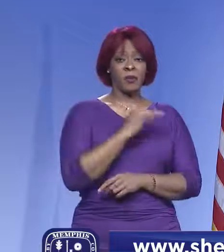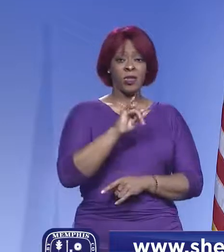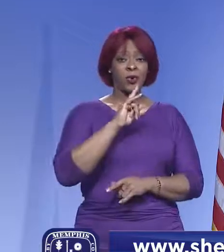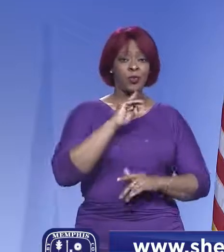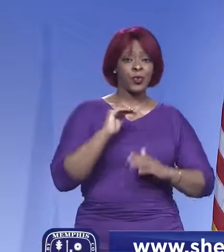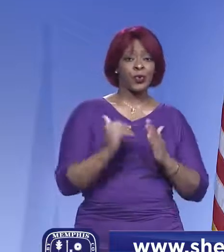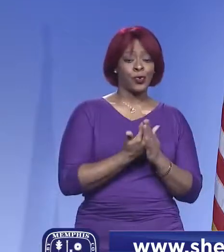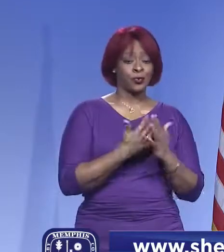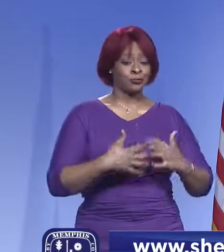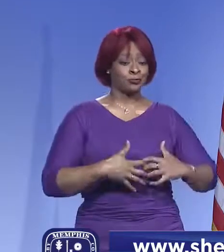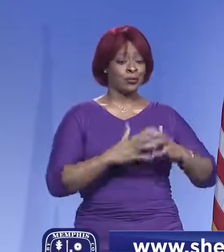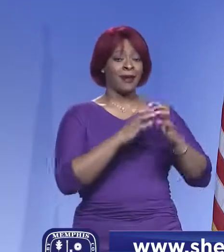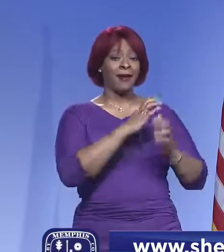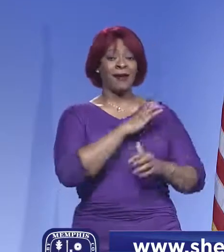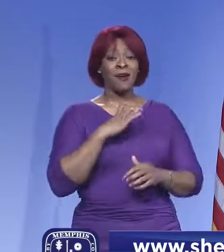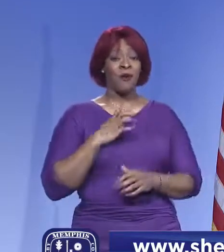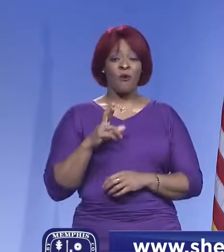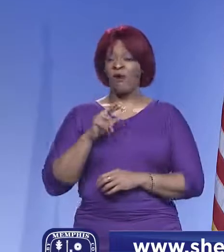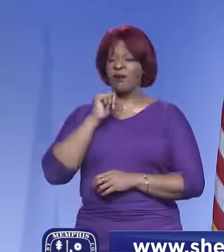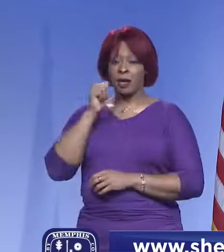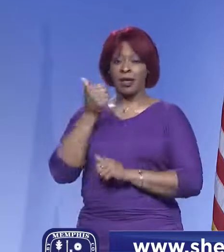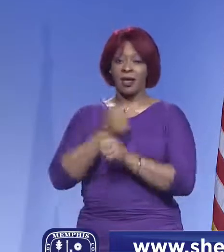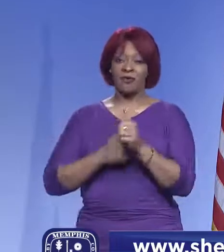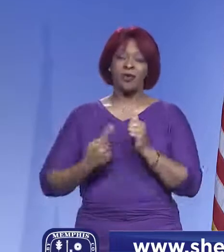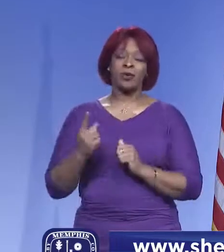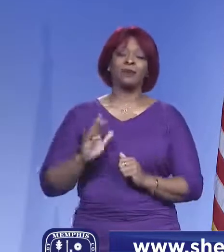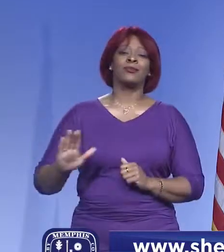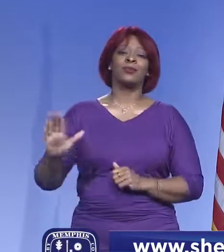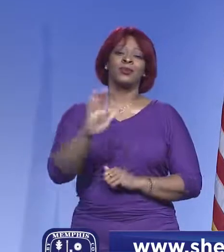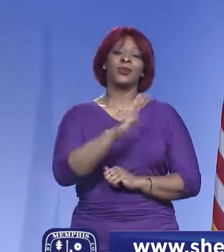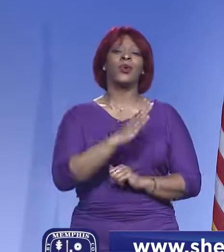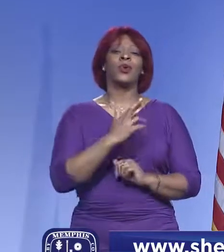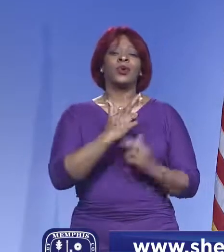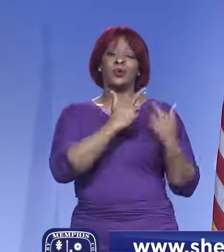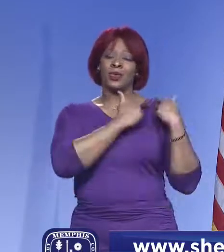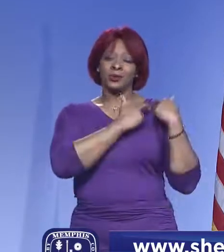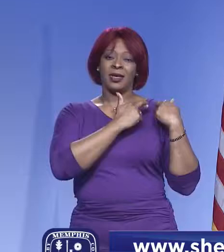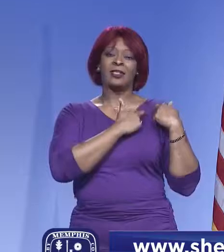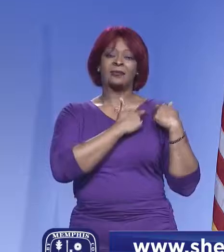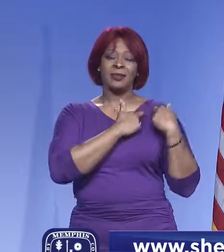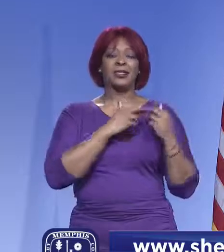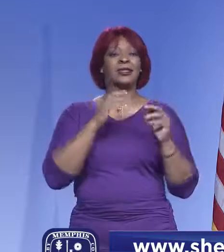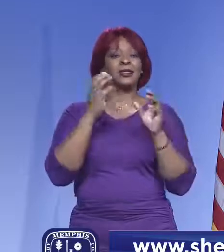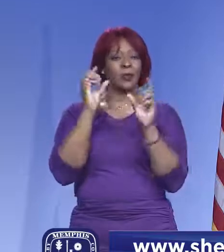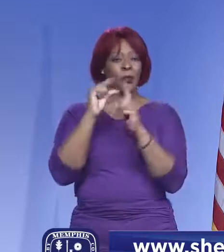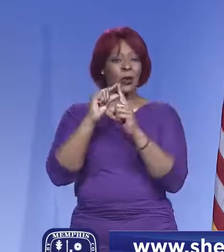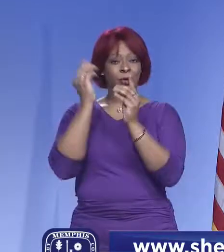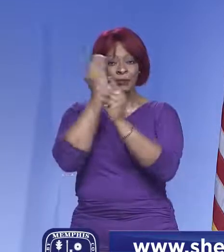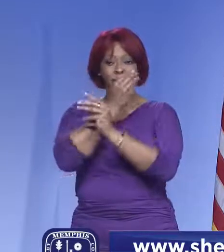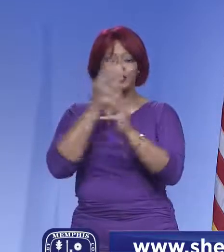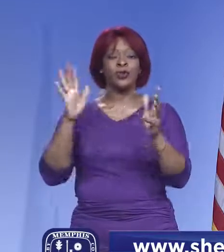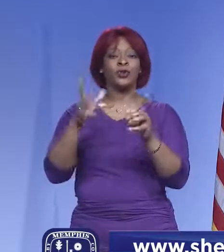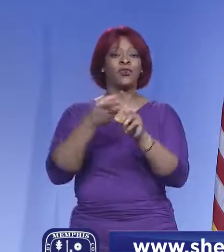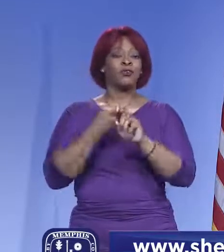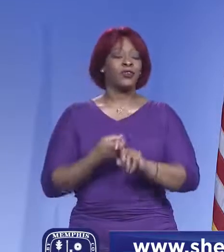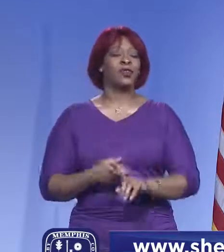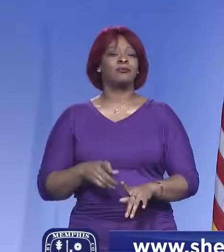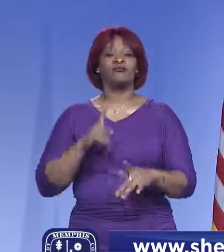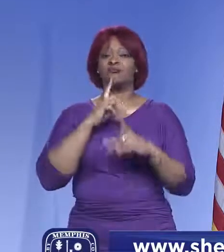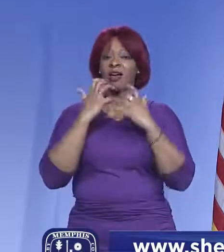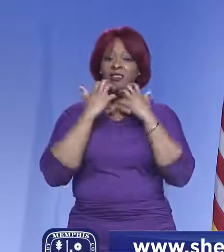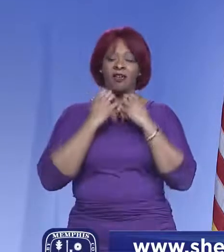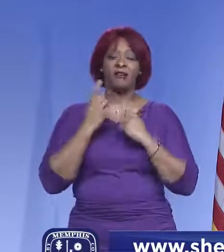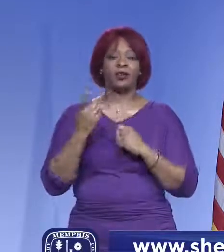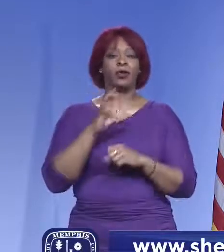new council or not, each of us have a role to play. Each of us can get the word out to our friends and our loved ones